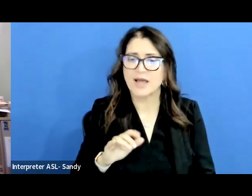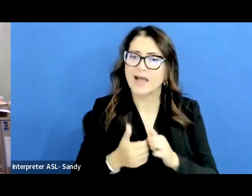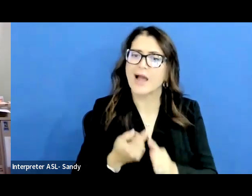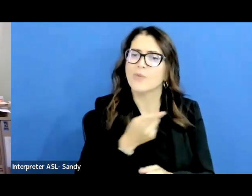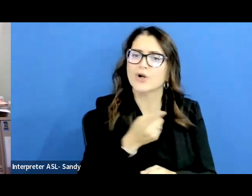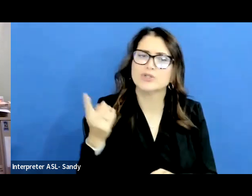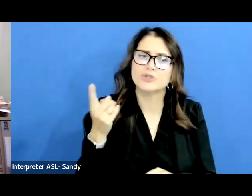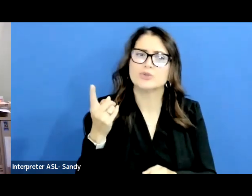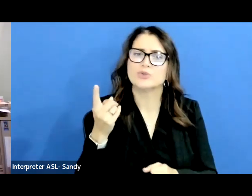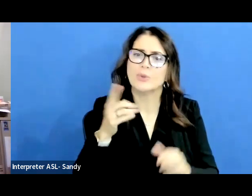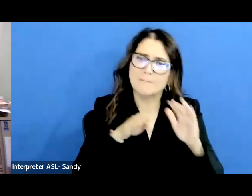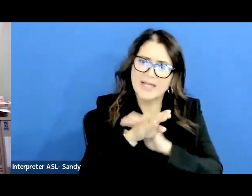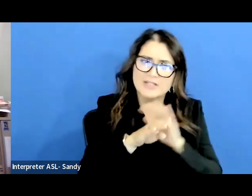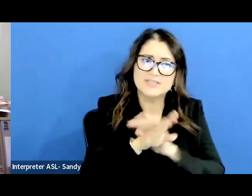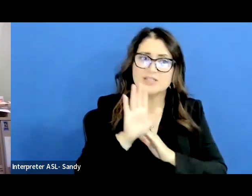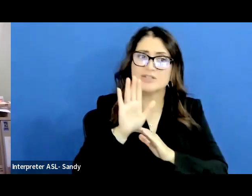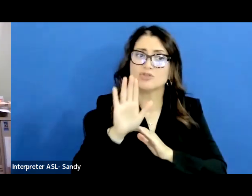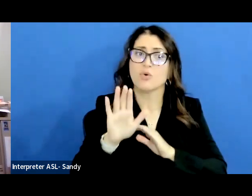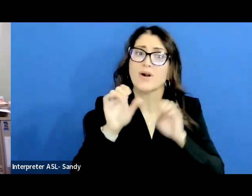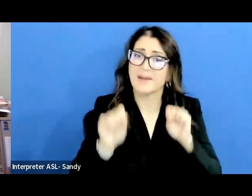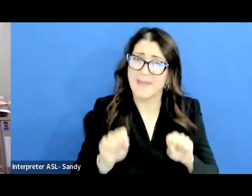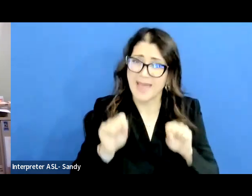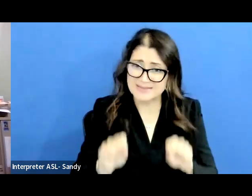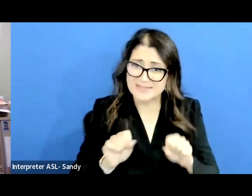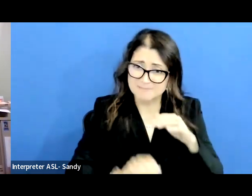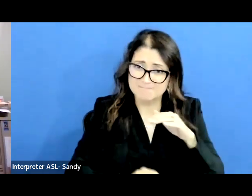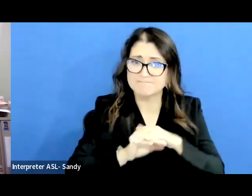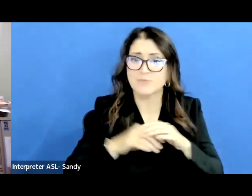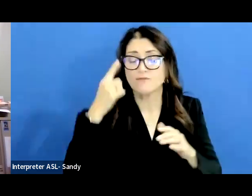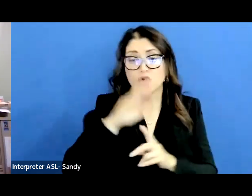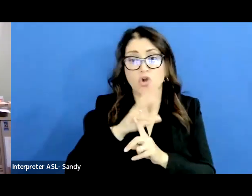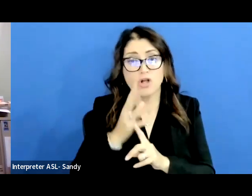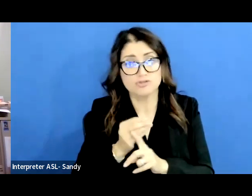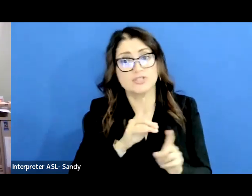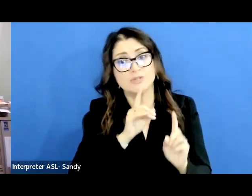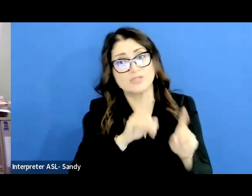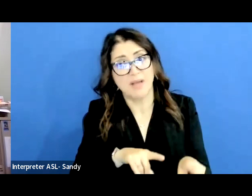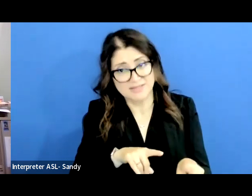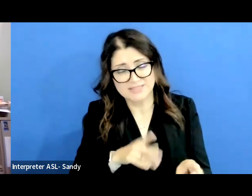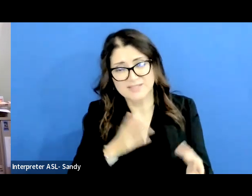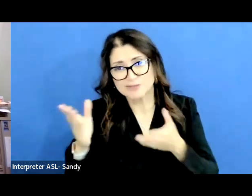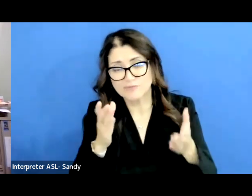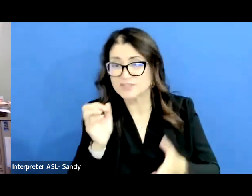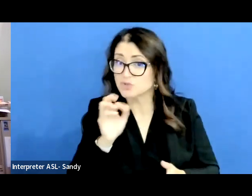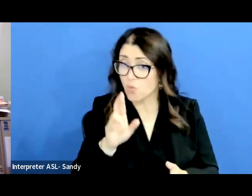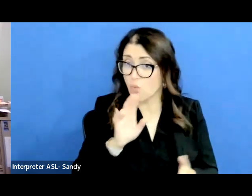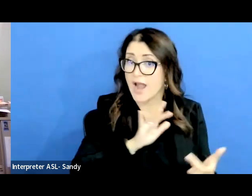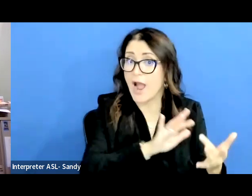building your capacity for culturally responsive services or